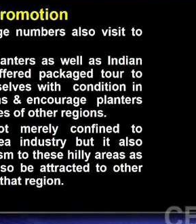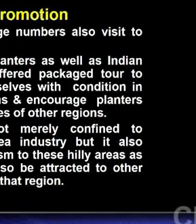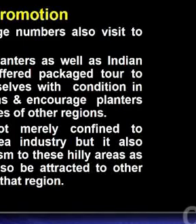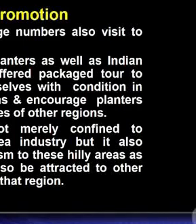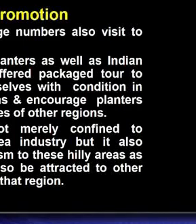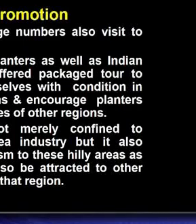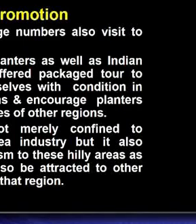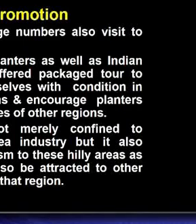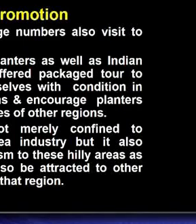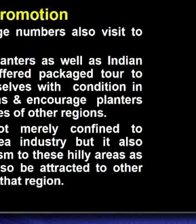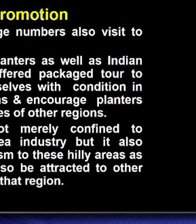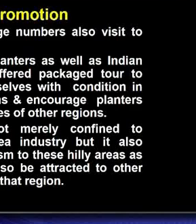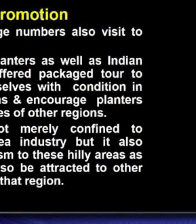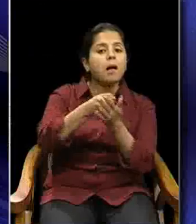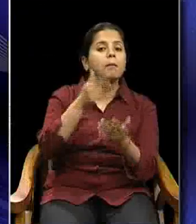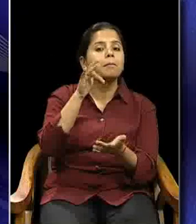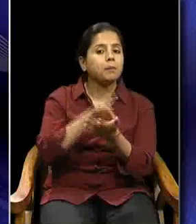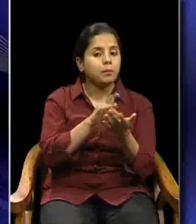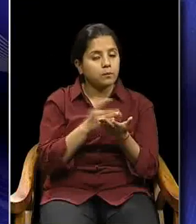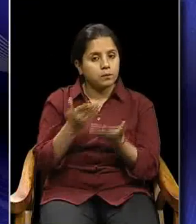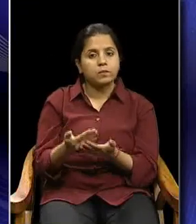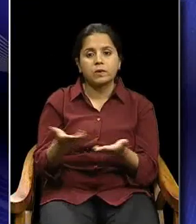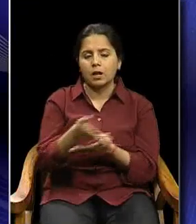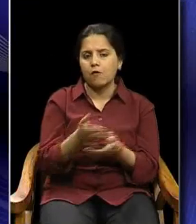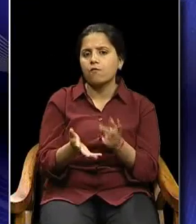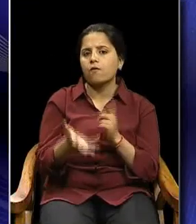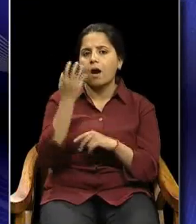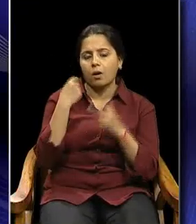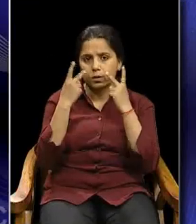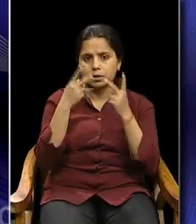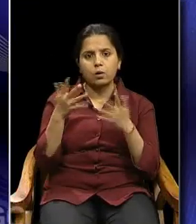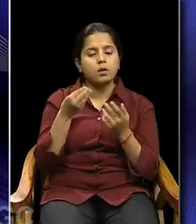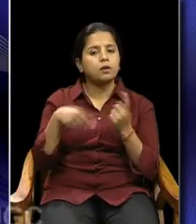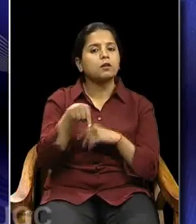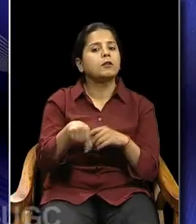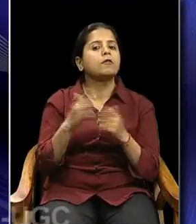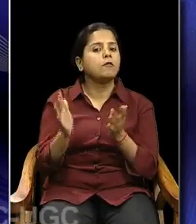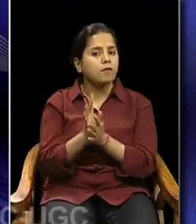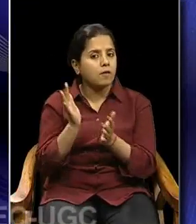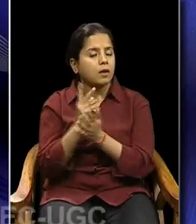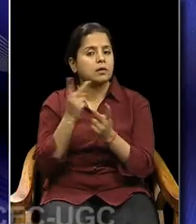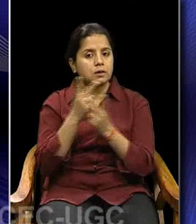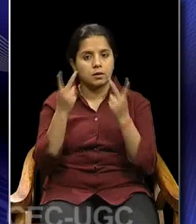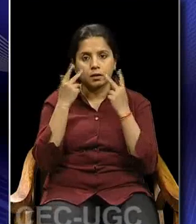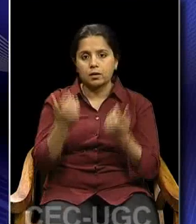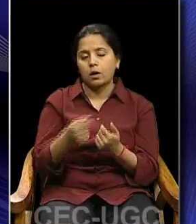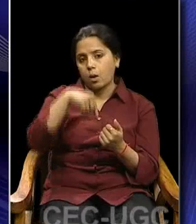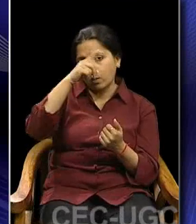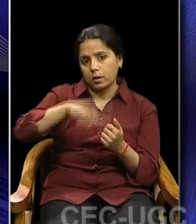destinations in that particular region. So we find that how various kinds of festivals in